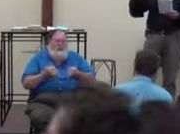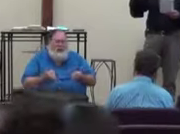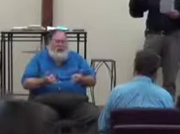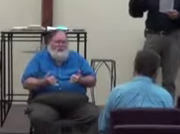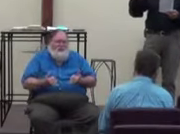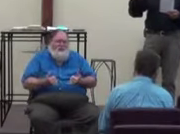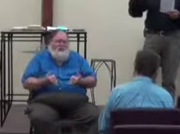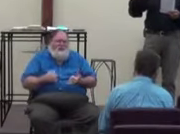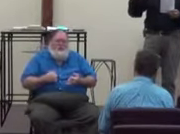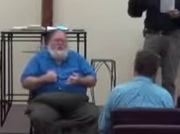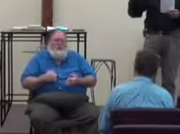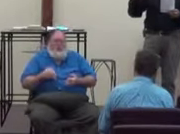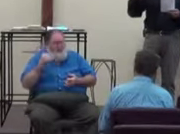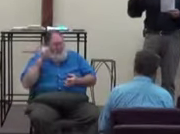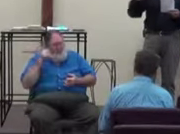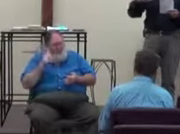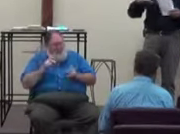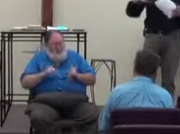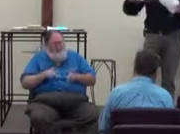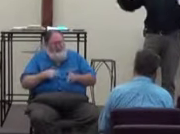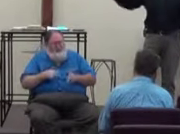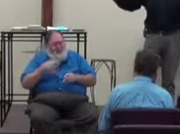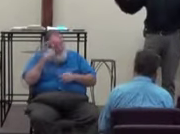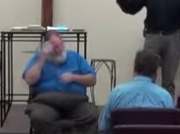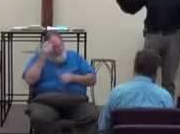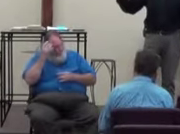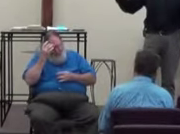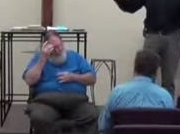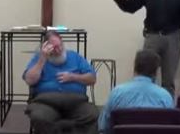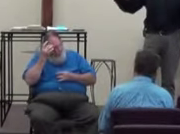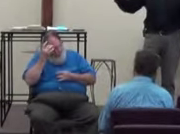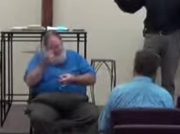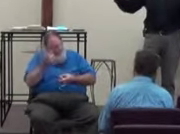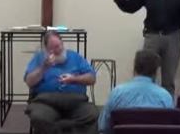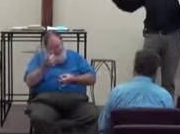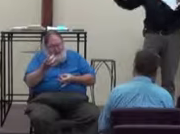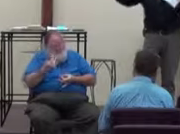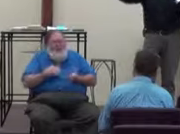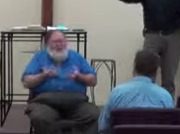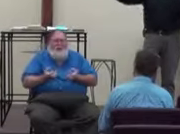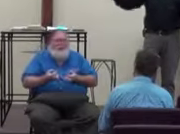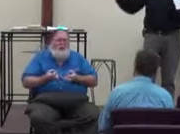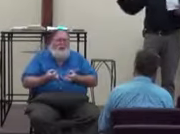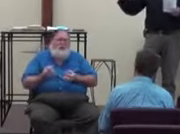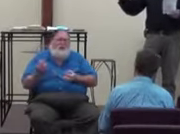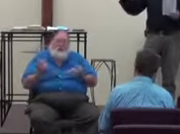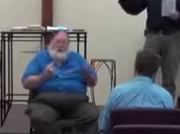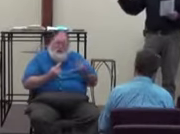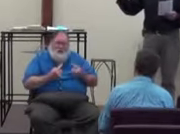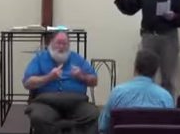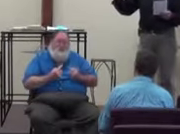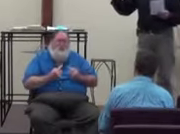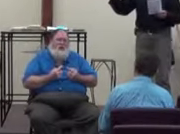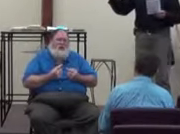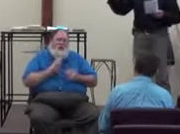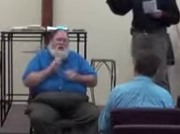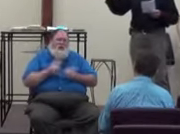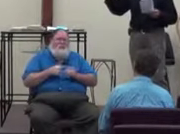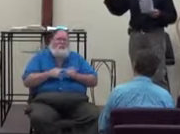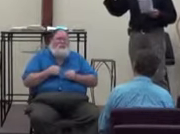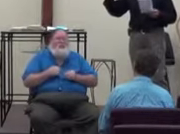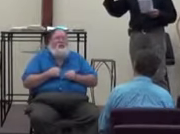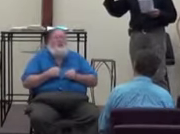we'll get that group to come and teach us and train us in how to go to the hospitals, nursing homes, and in our own congregation to minister